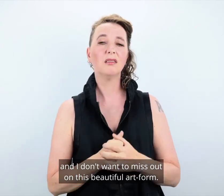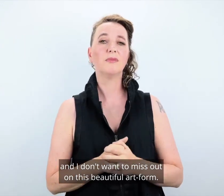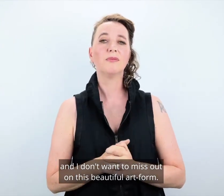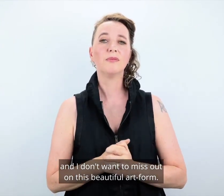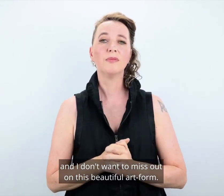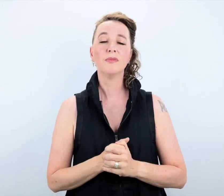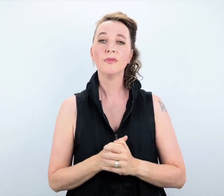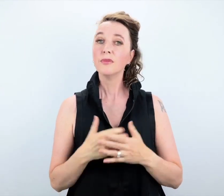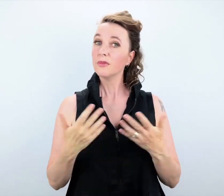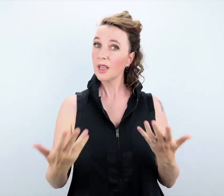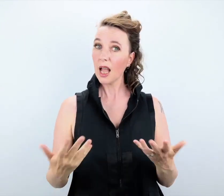form.